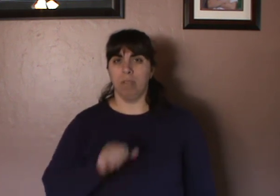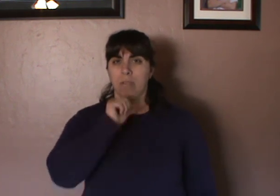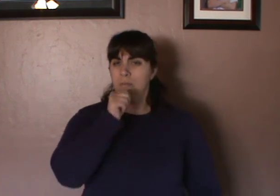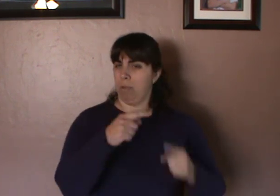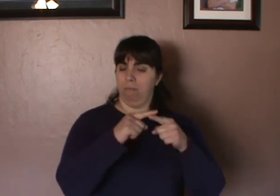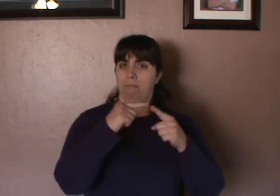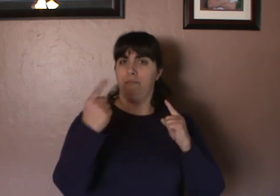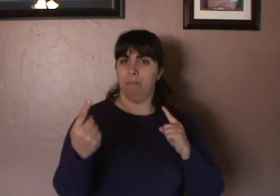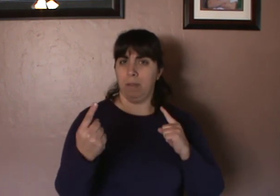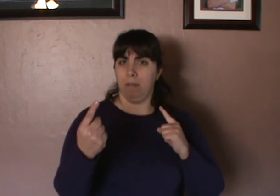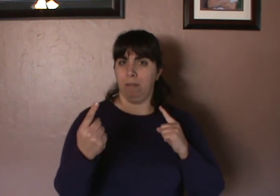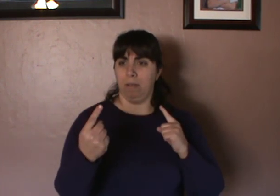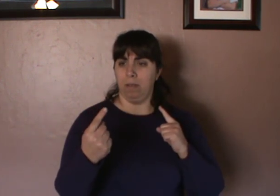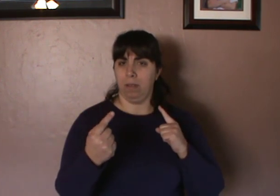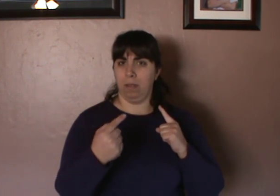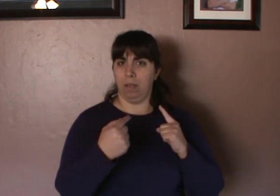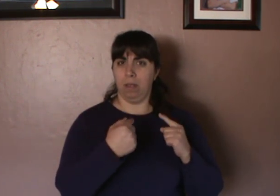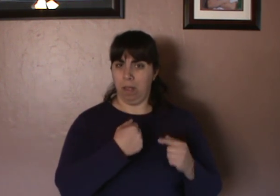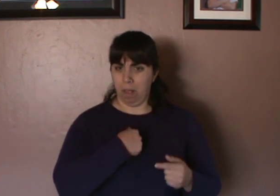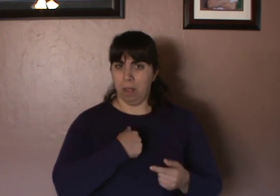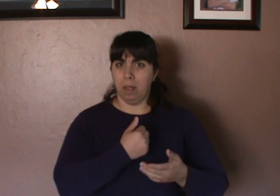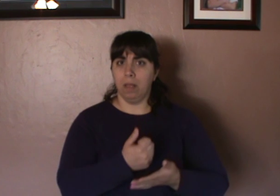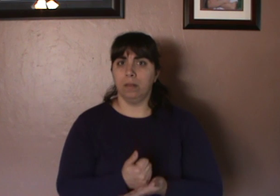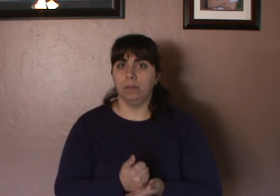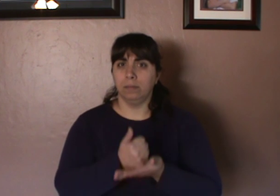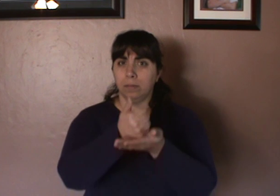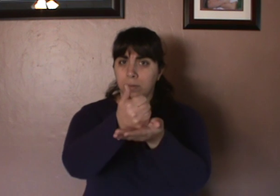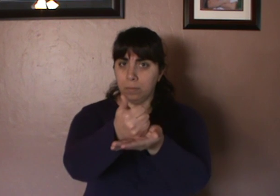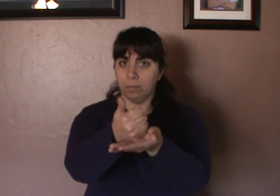Don't be offended by my frank analysis. Think of it as personality.